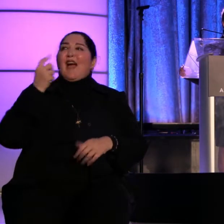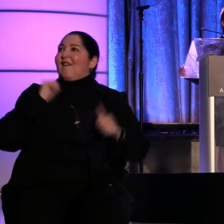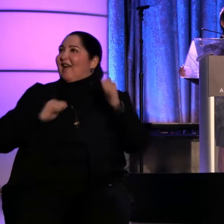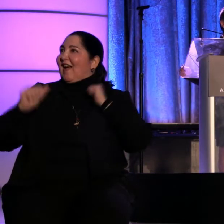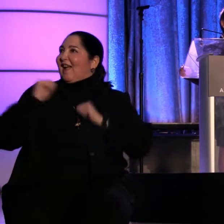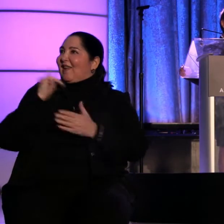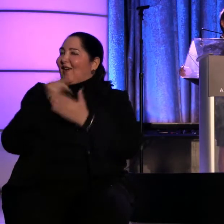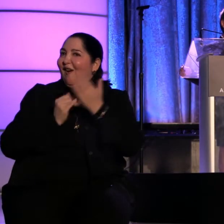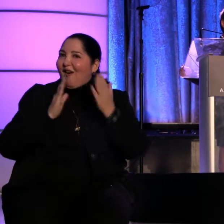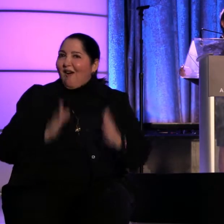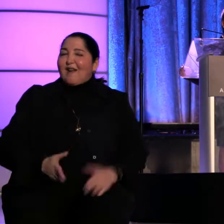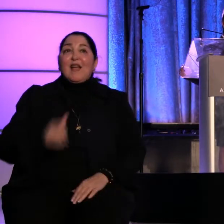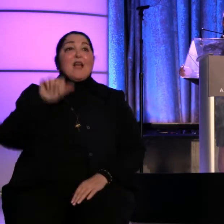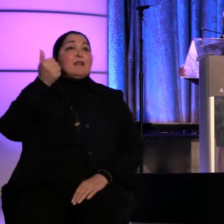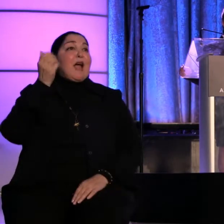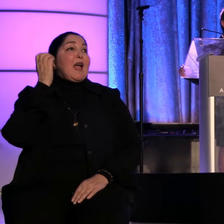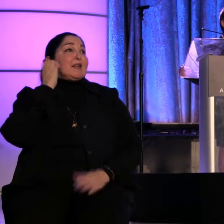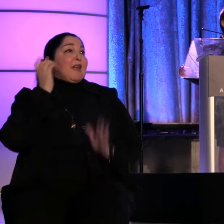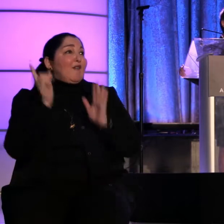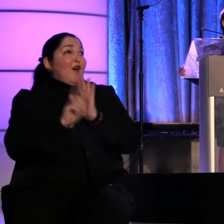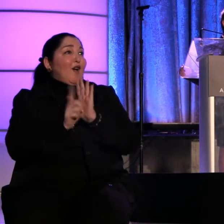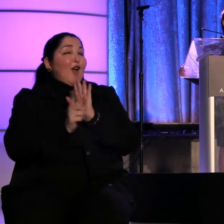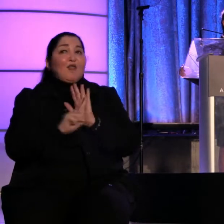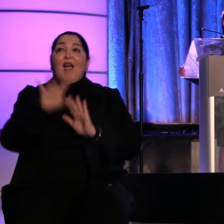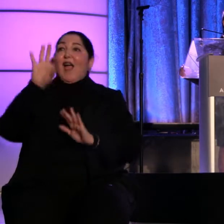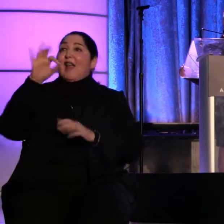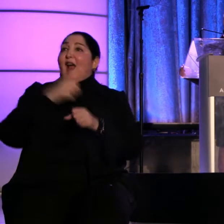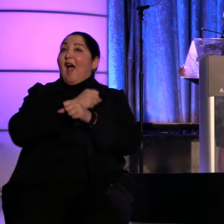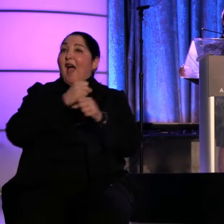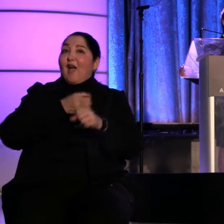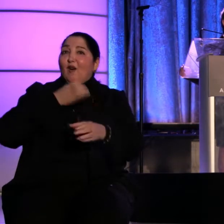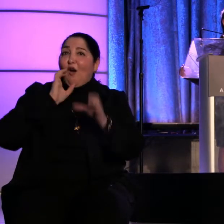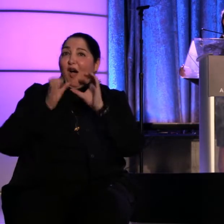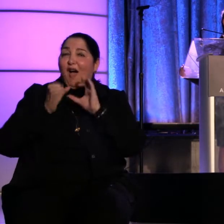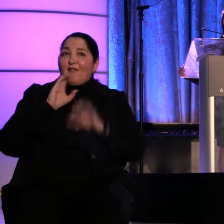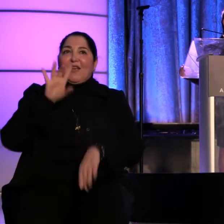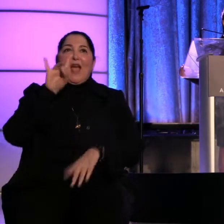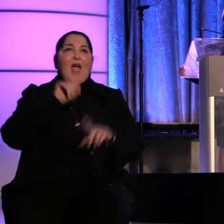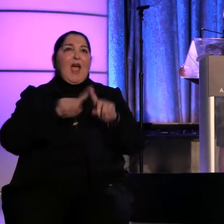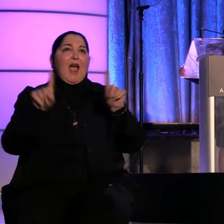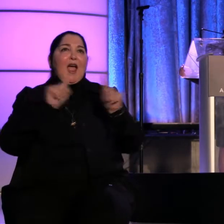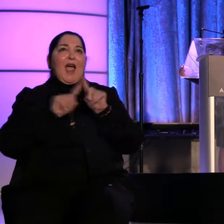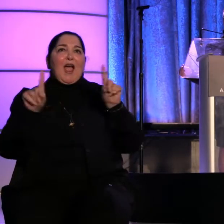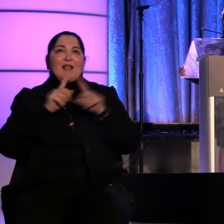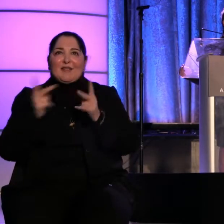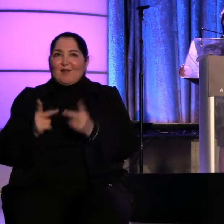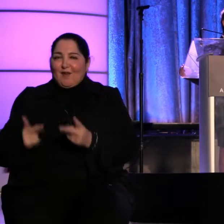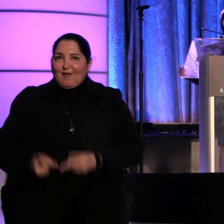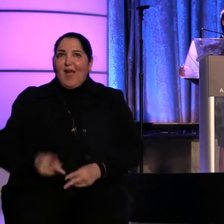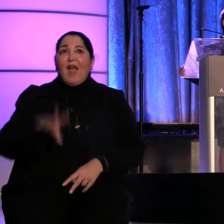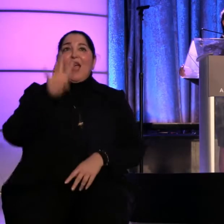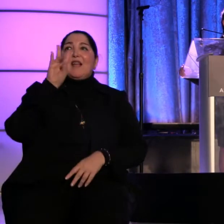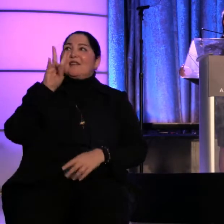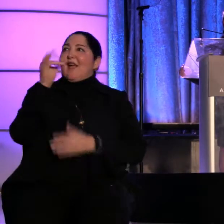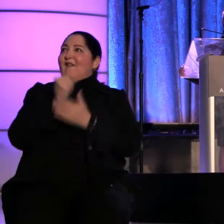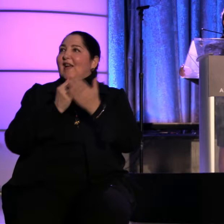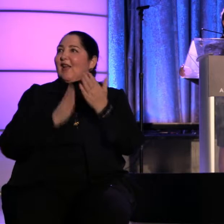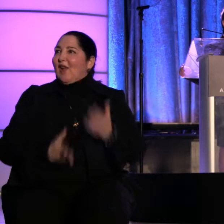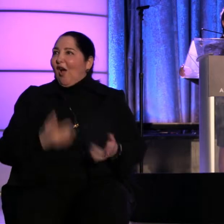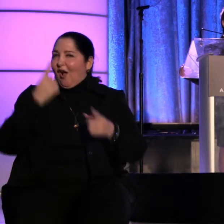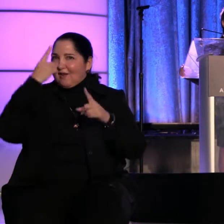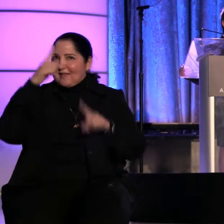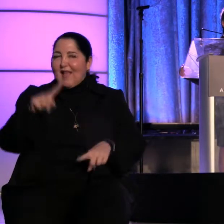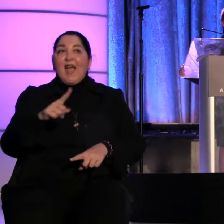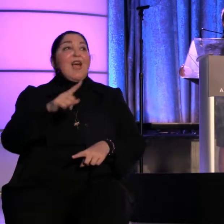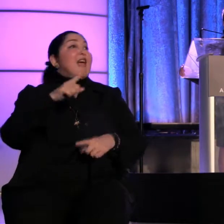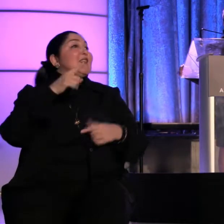artists, 10 cell phones ringing, 9 cups of coffee, 8 different venues, 7 artist managers, 6